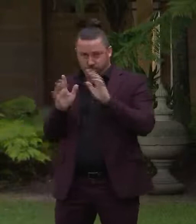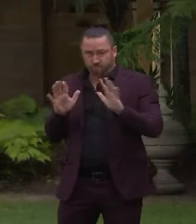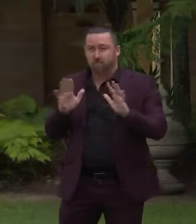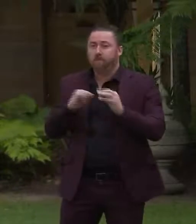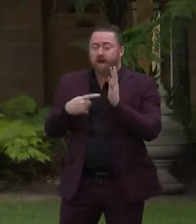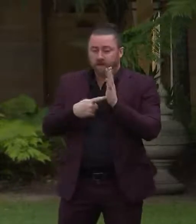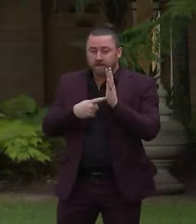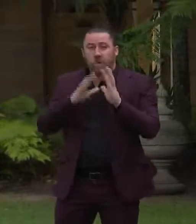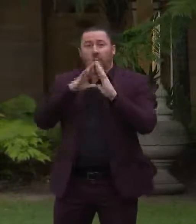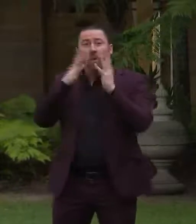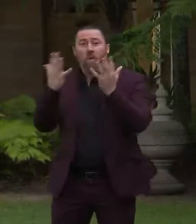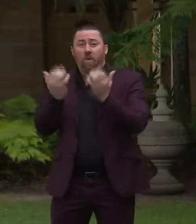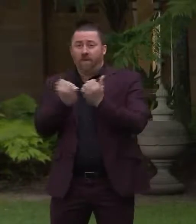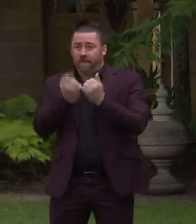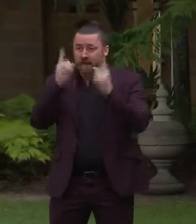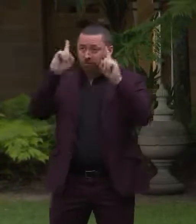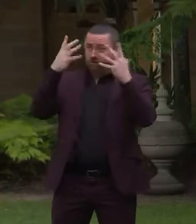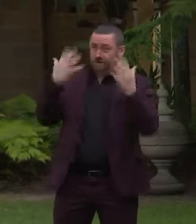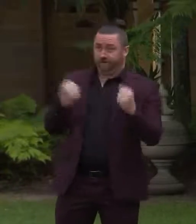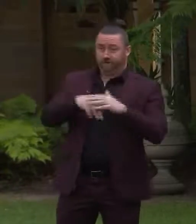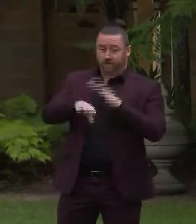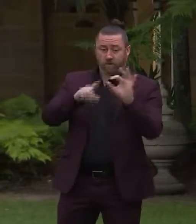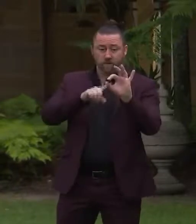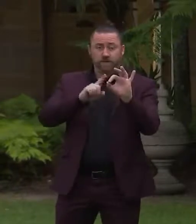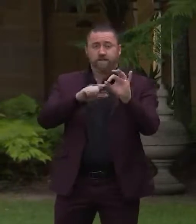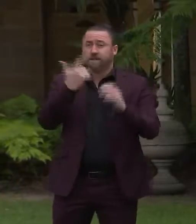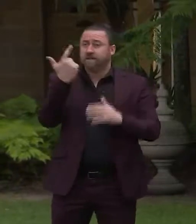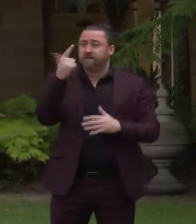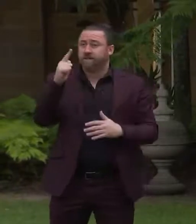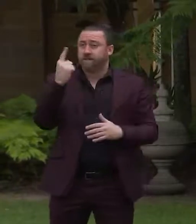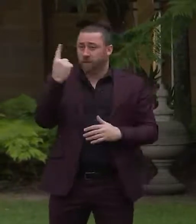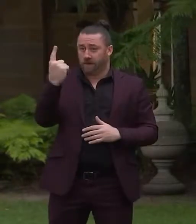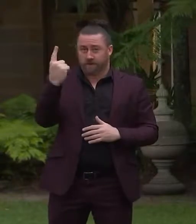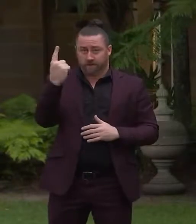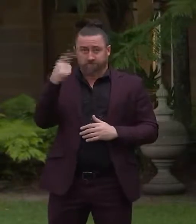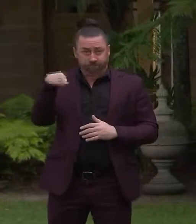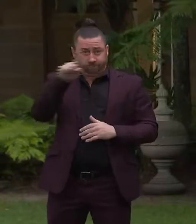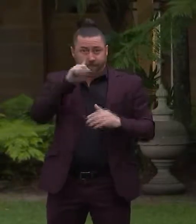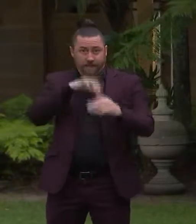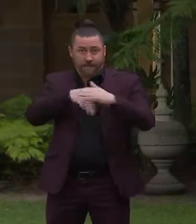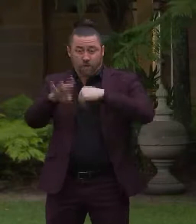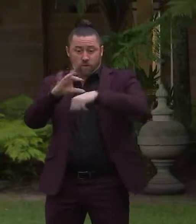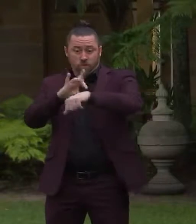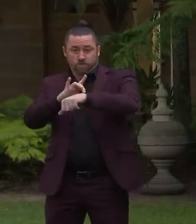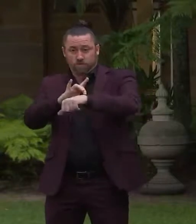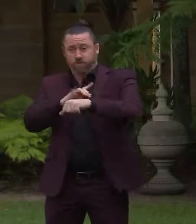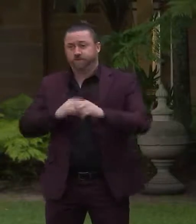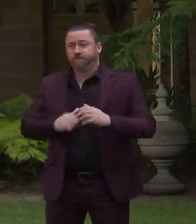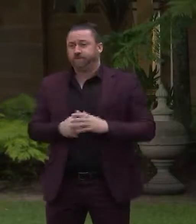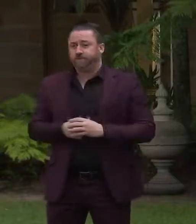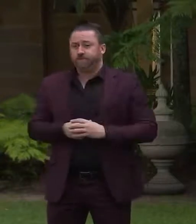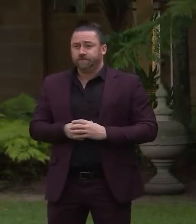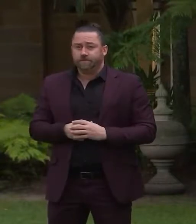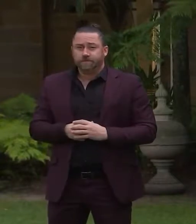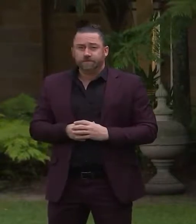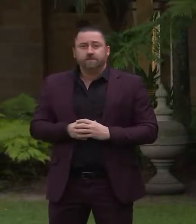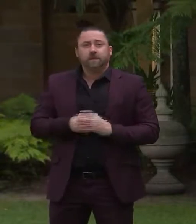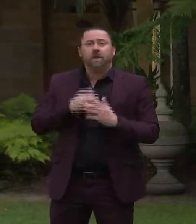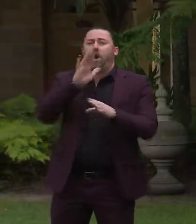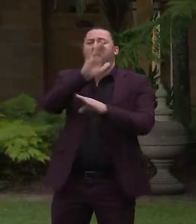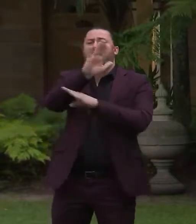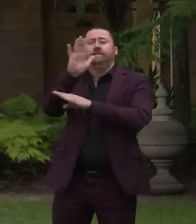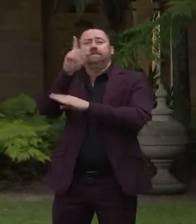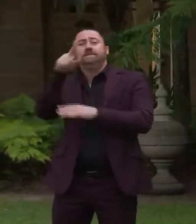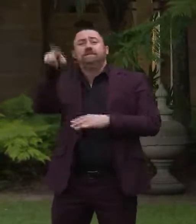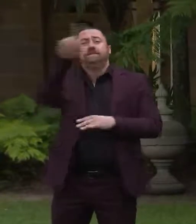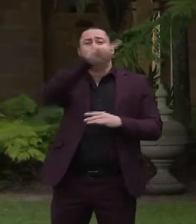a total of 71 active cases in our hospitals. The number that have been acquired overseas